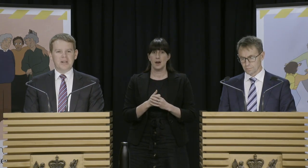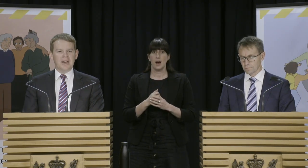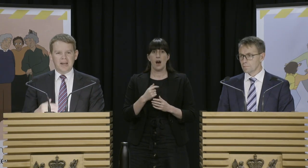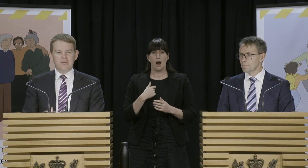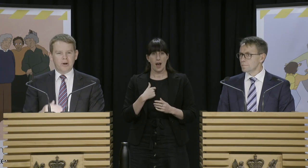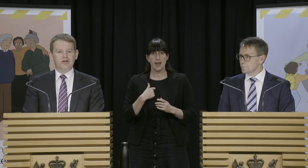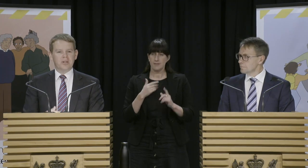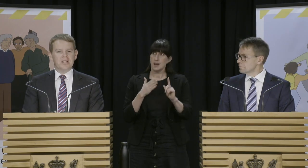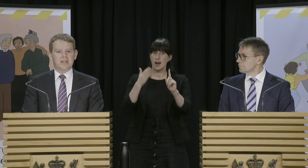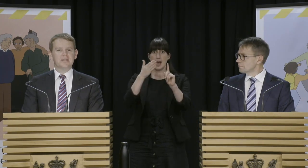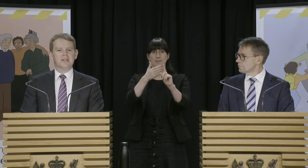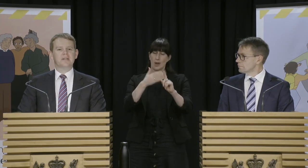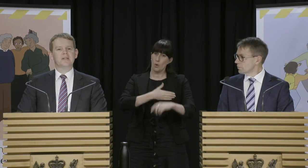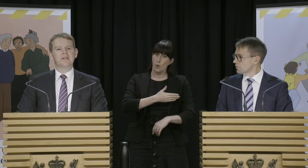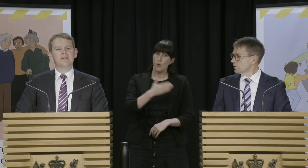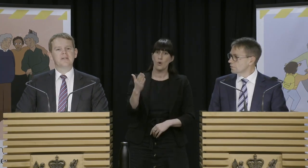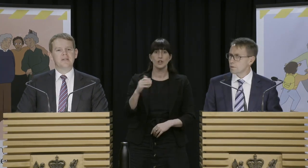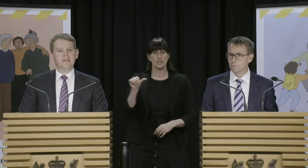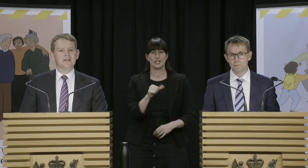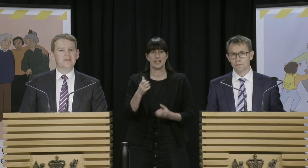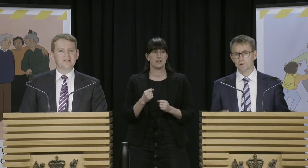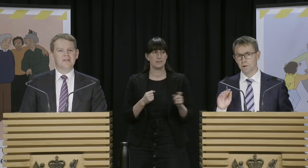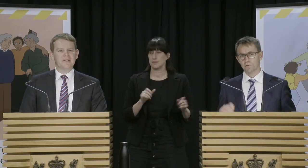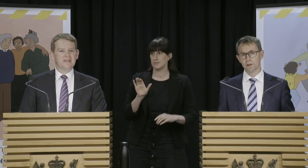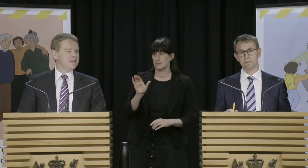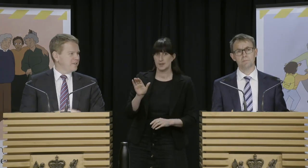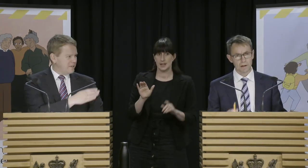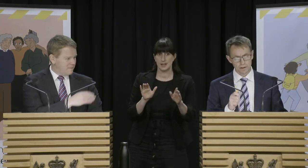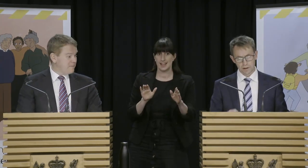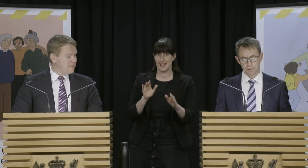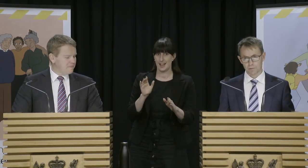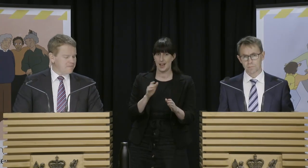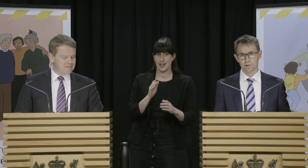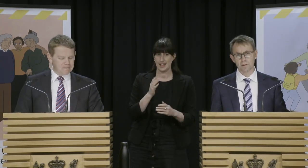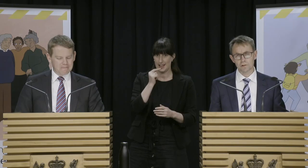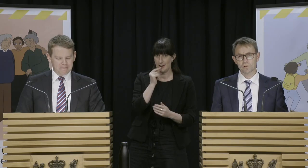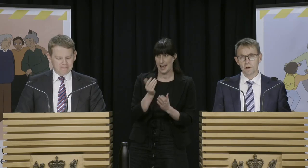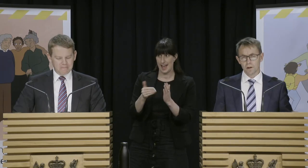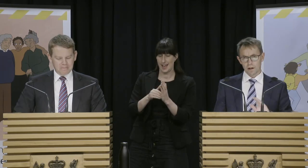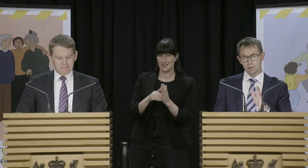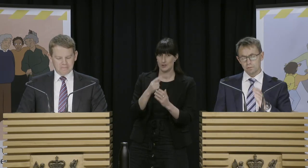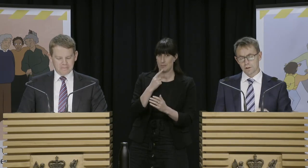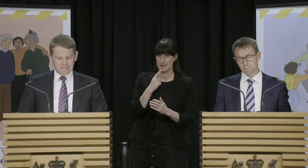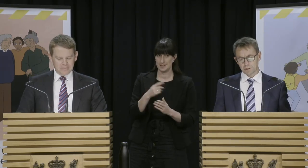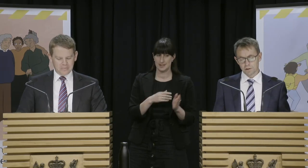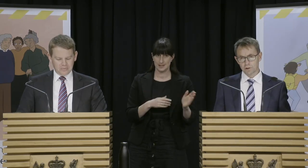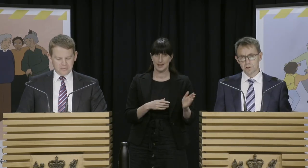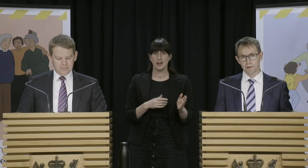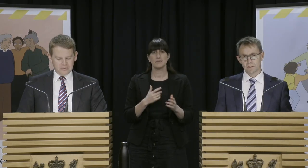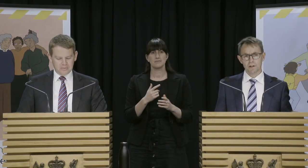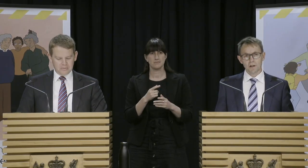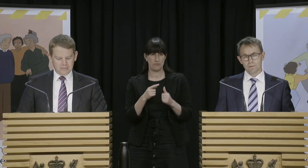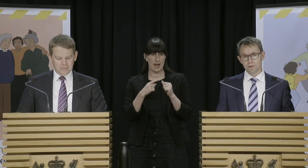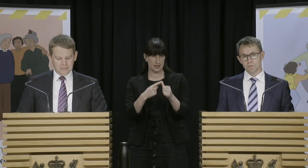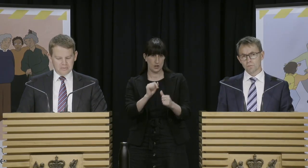below saying everyone should get it. Minister, realistically, just wonder if I could make a couple of supplementary comments that speak to the question